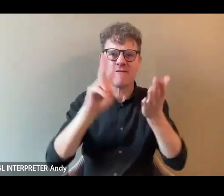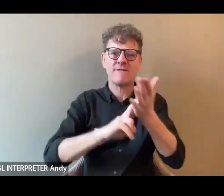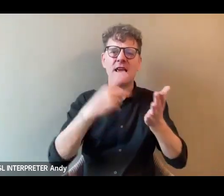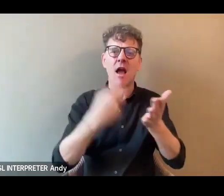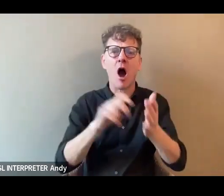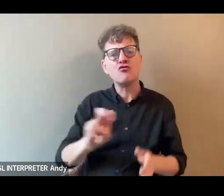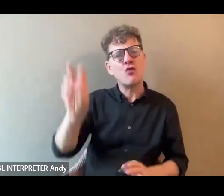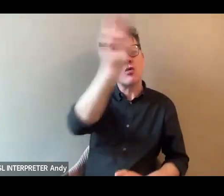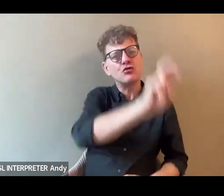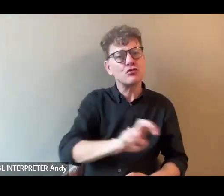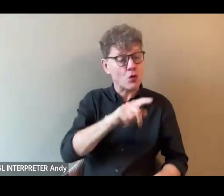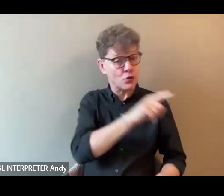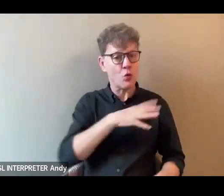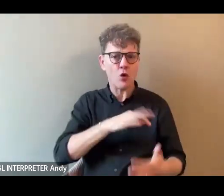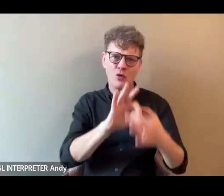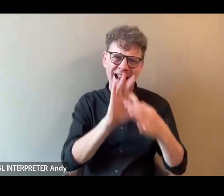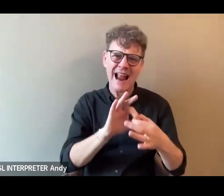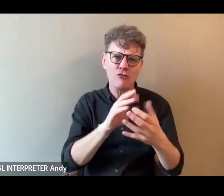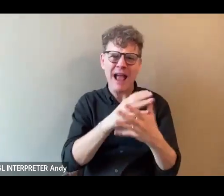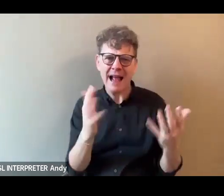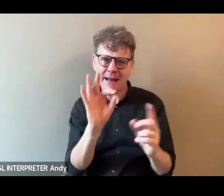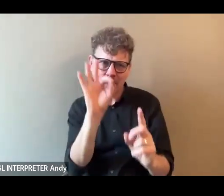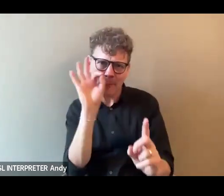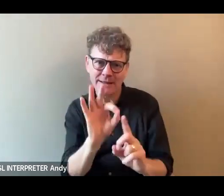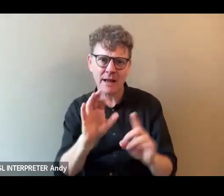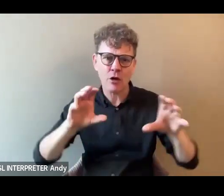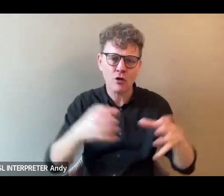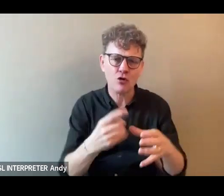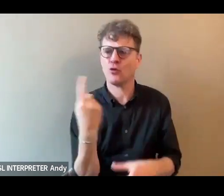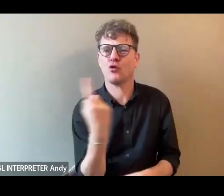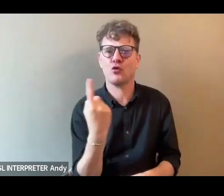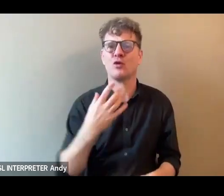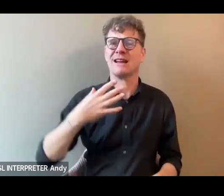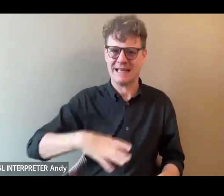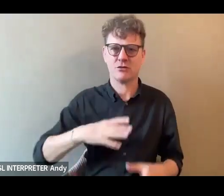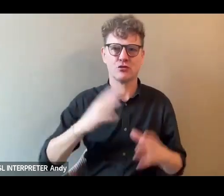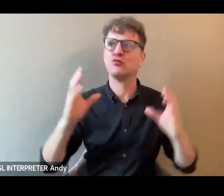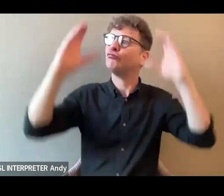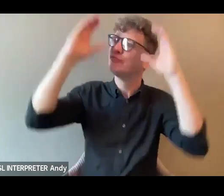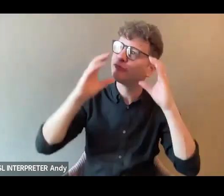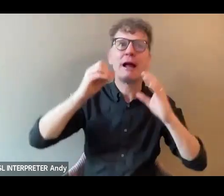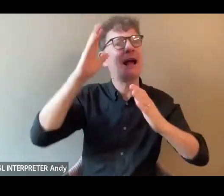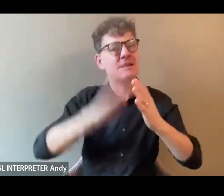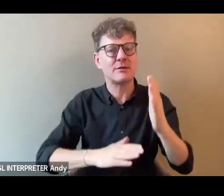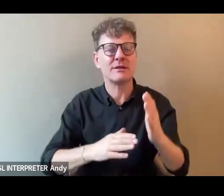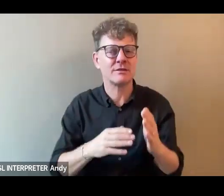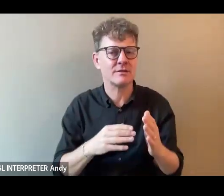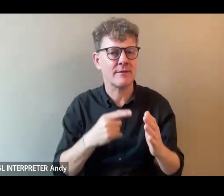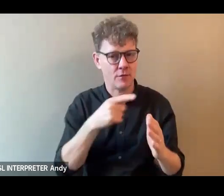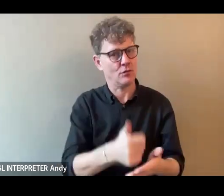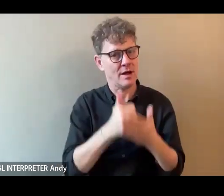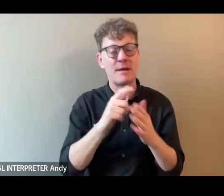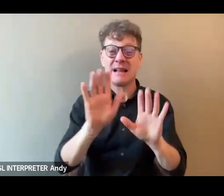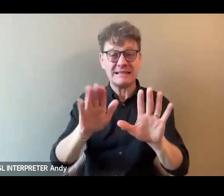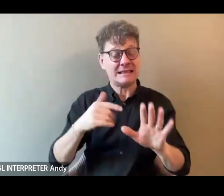groups that you want to engage with this? Who needs to experience it to help you achieve your wider aims? So before we get to that, I just wanted to say, if you want to